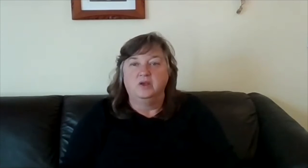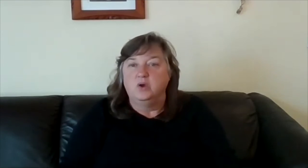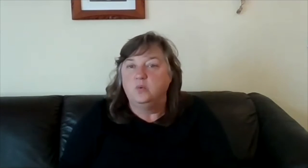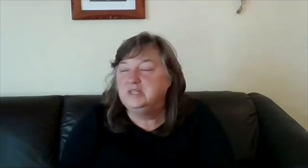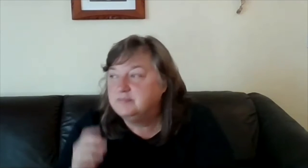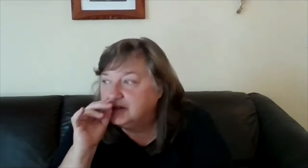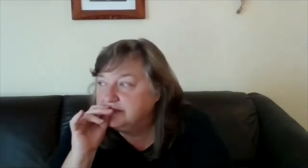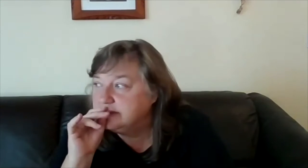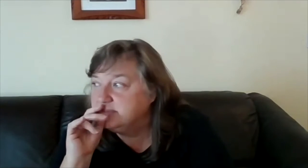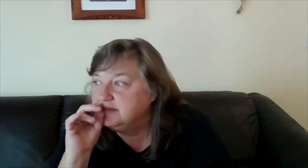Whisper.